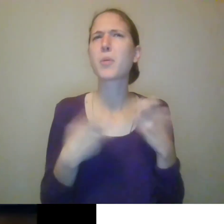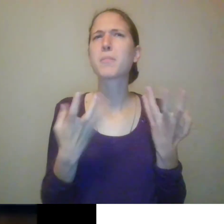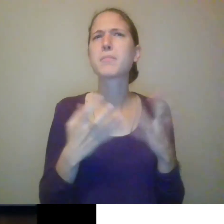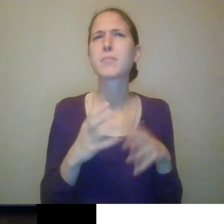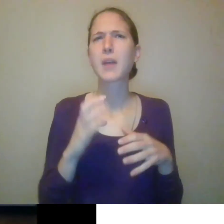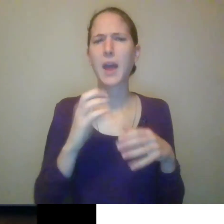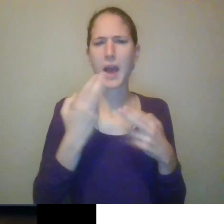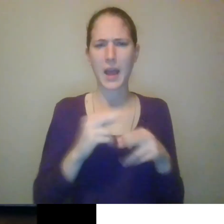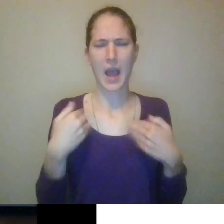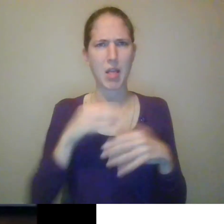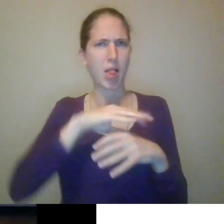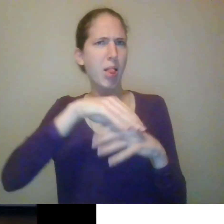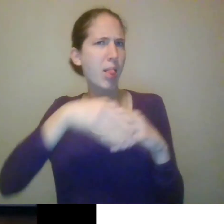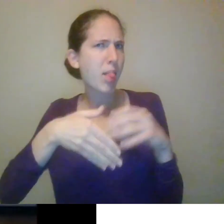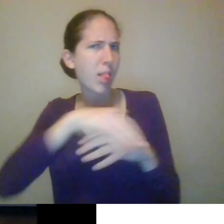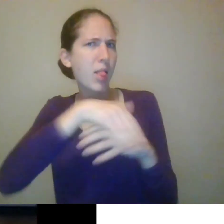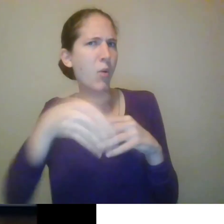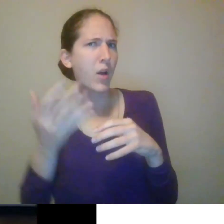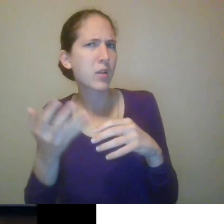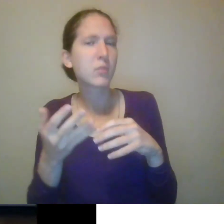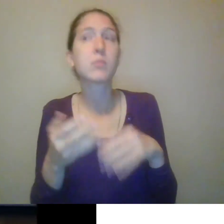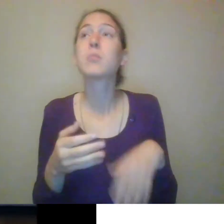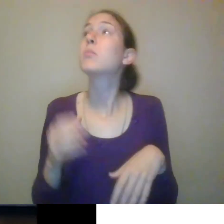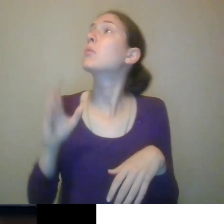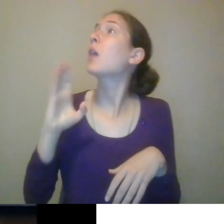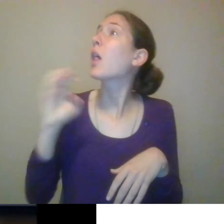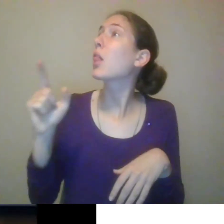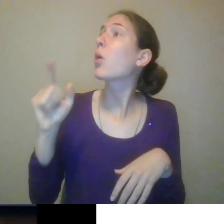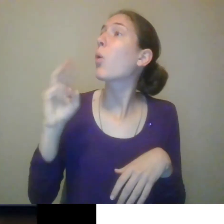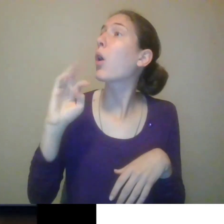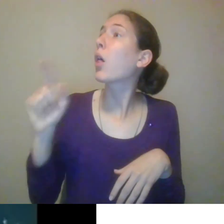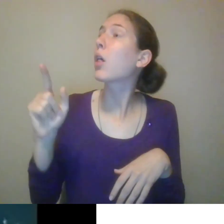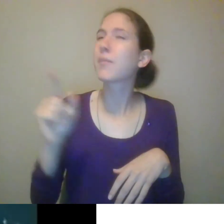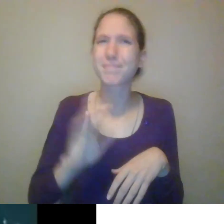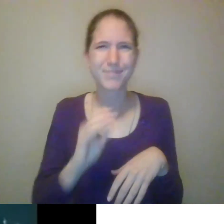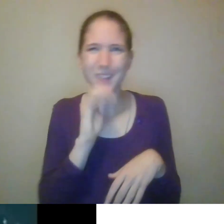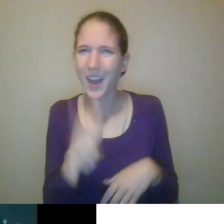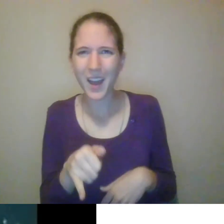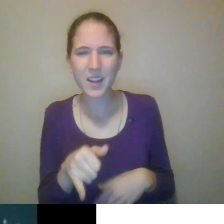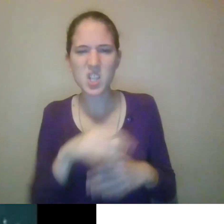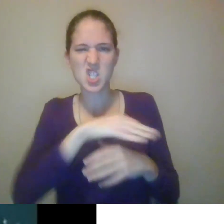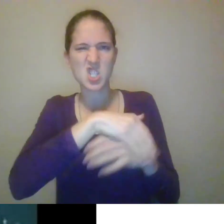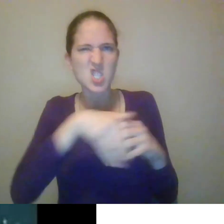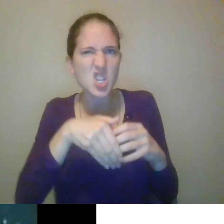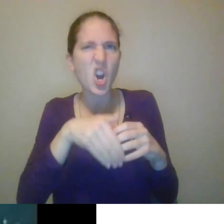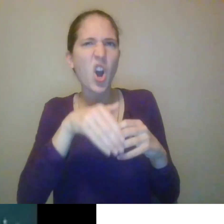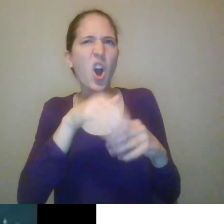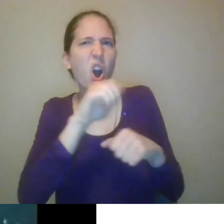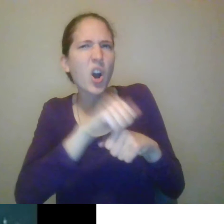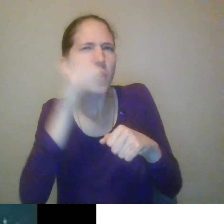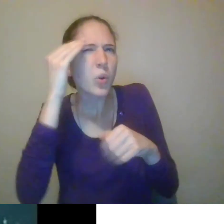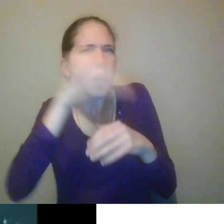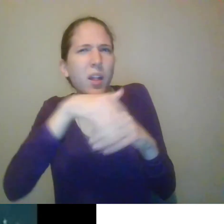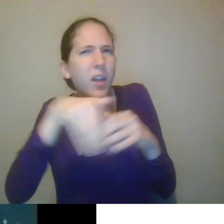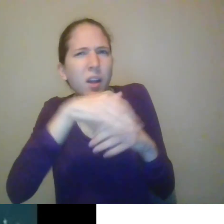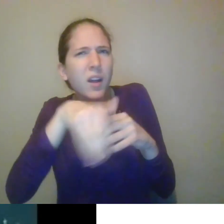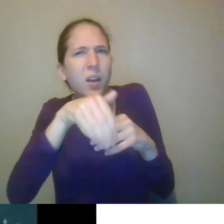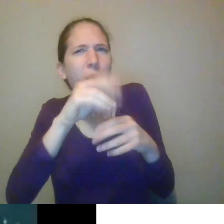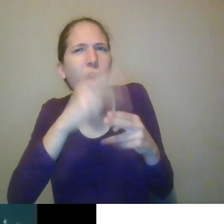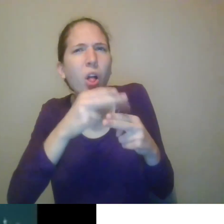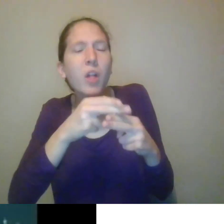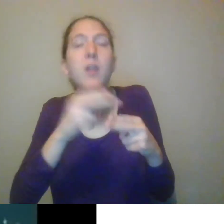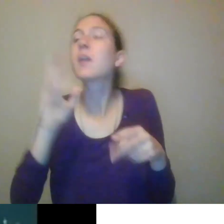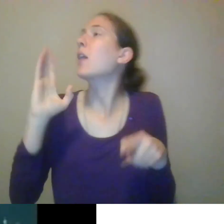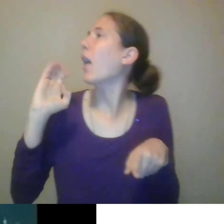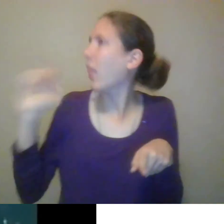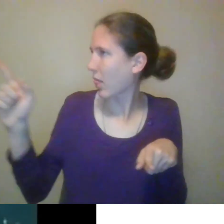egg? No, it's not a cell wall. There's something special around an egg. What is it? Shell? It's a shell. All right? So what if I could